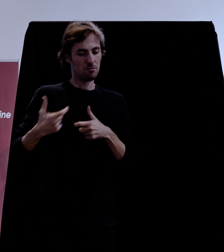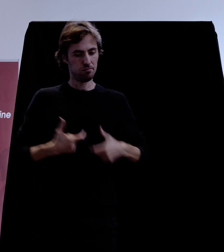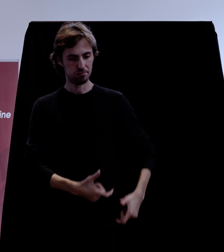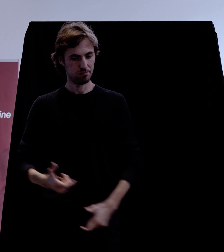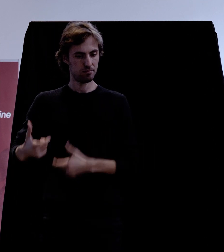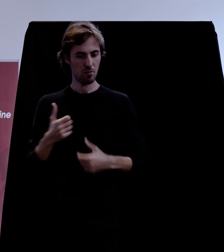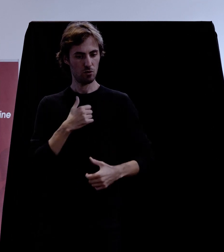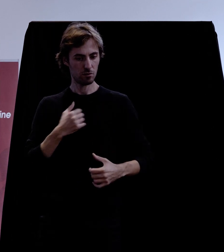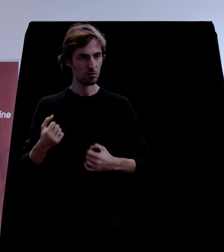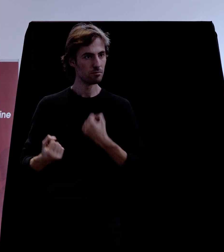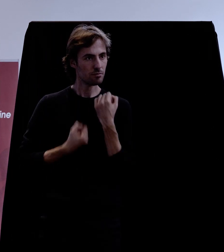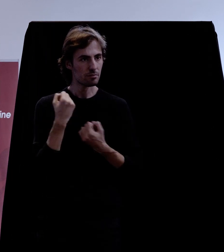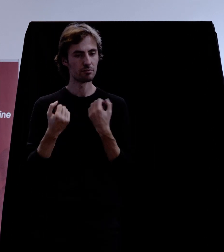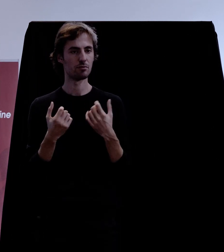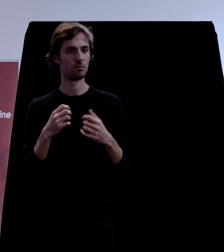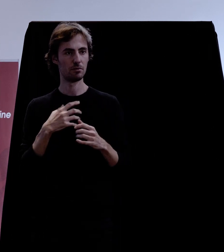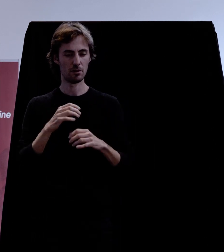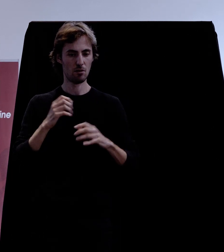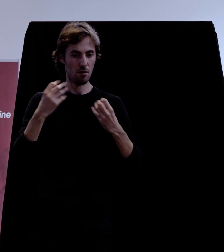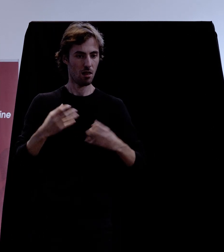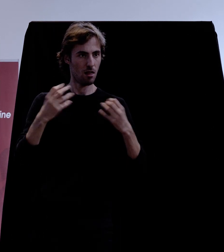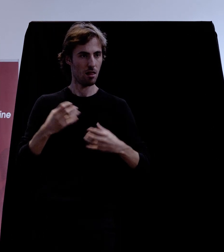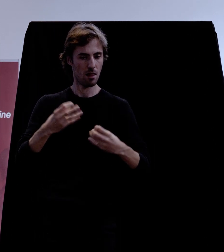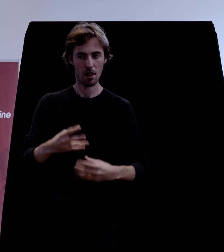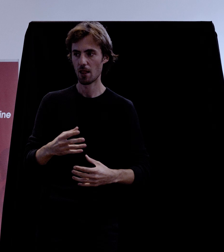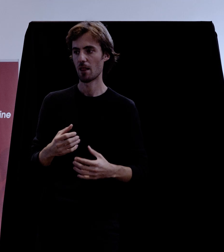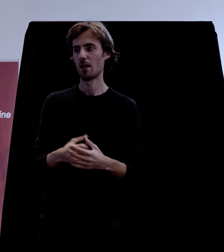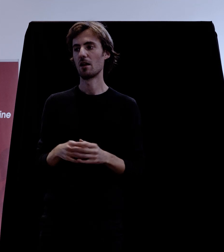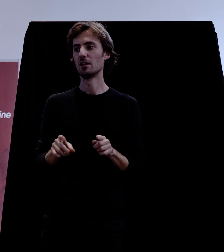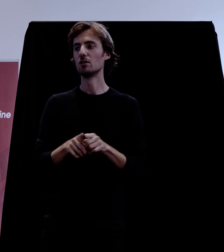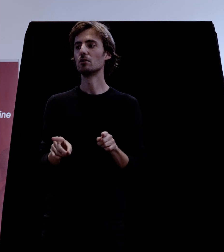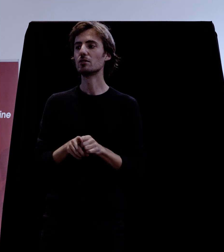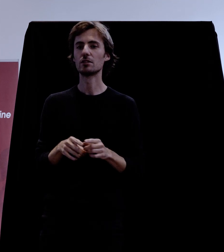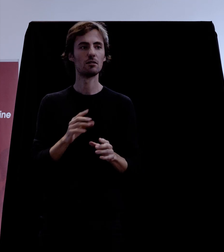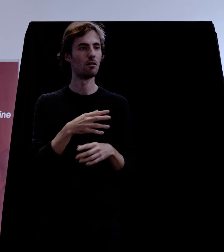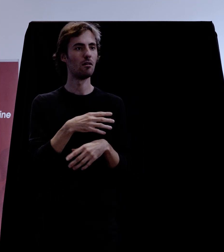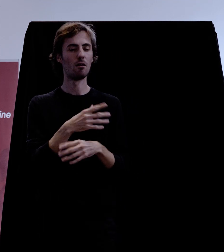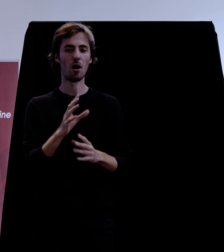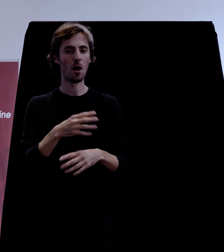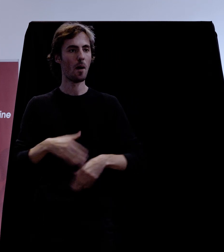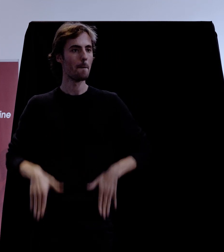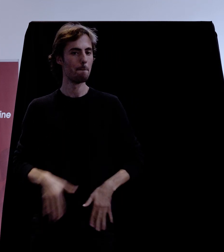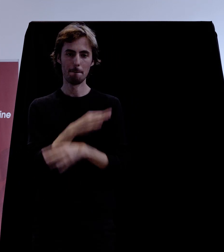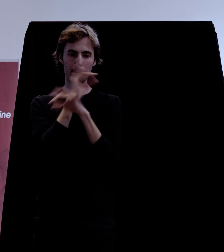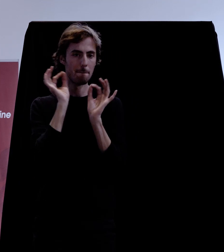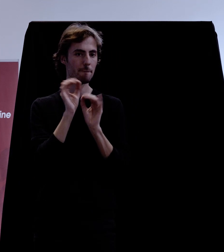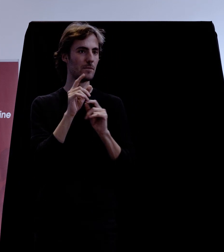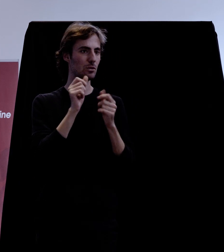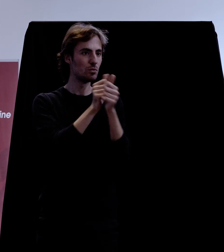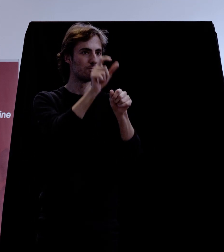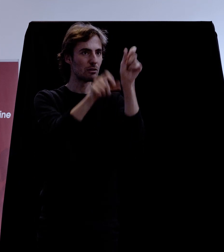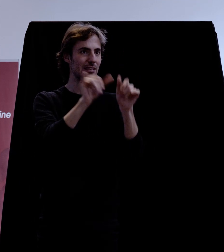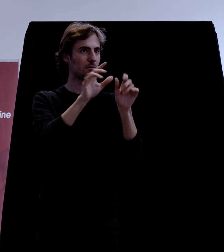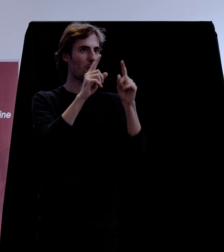them, and selective mutism, they just may not be willing to talk at times. Crew to shot, sleep